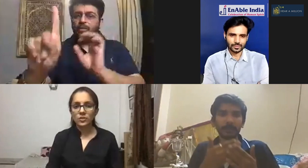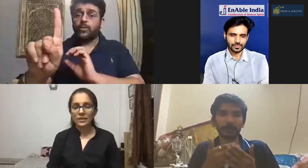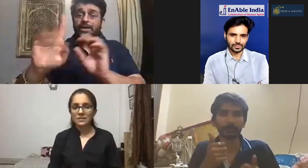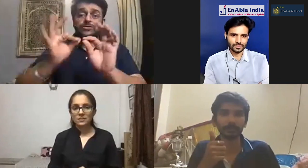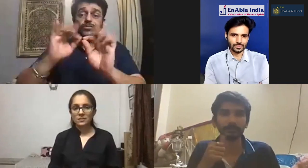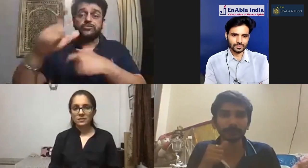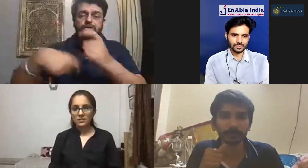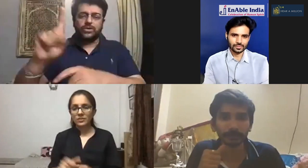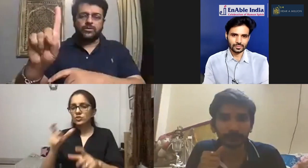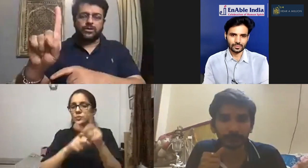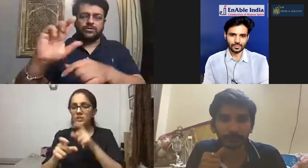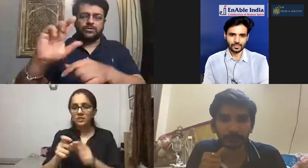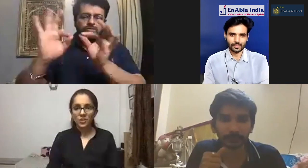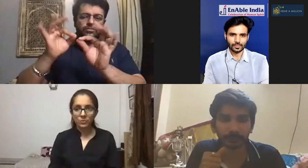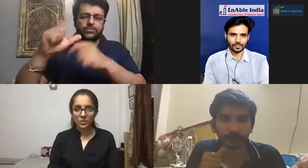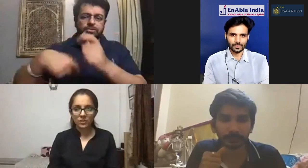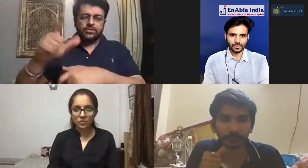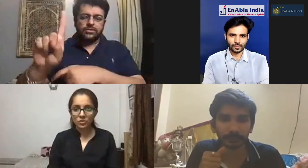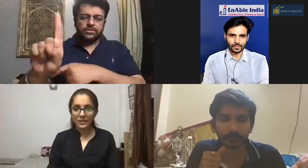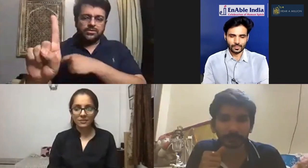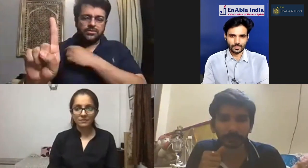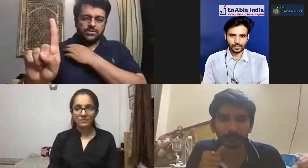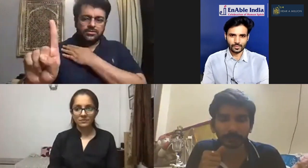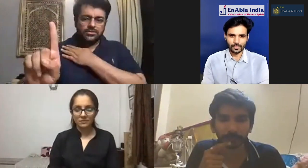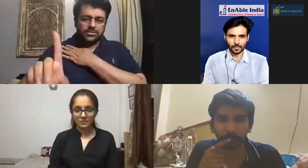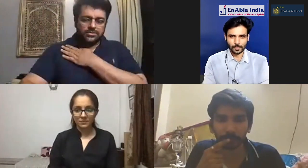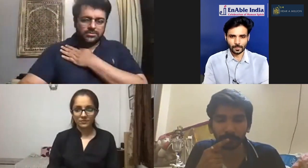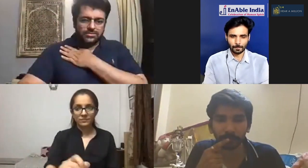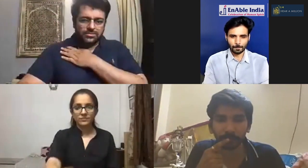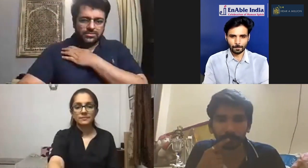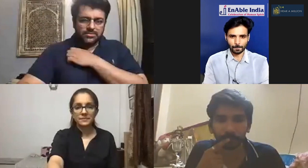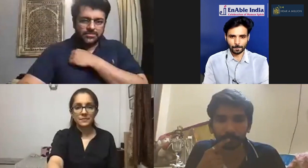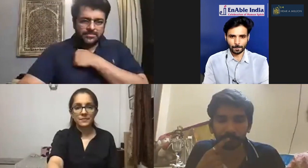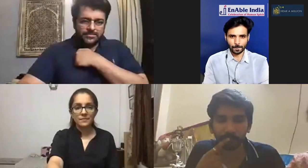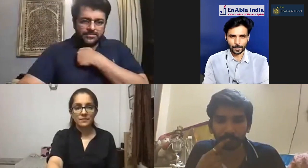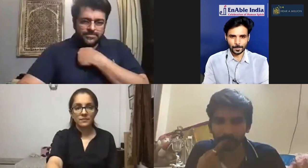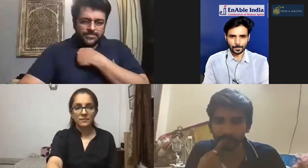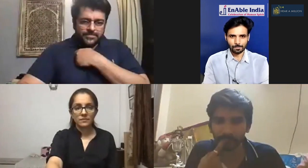Just hold on. We're just wait.